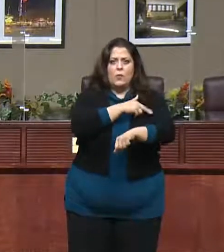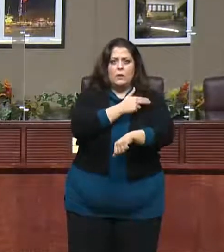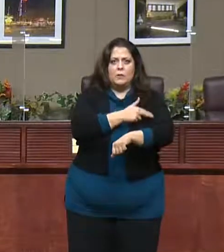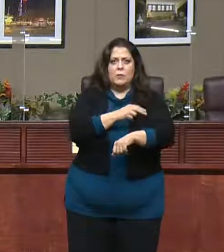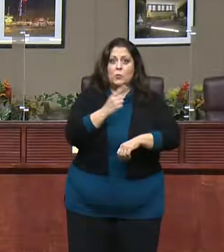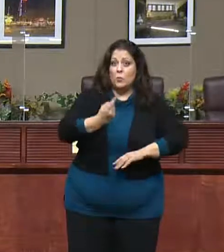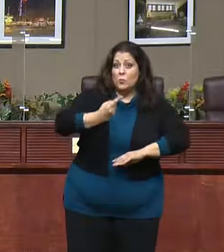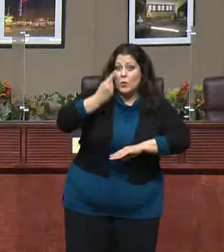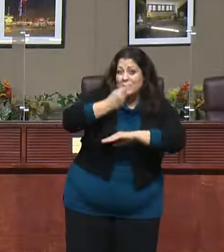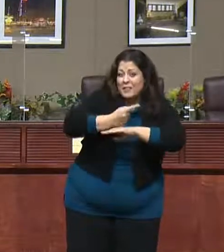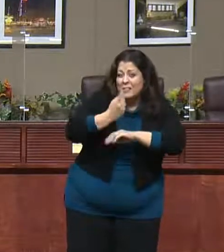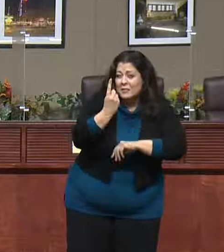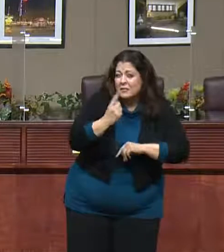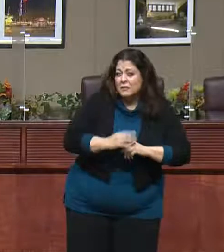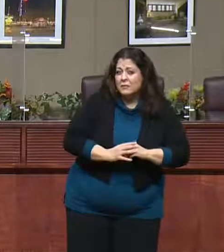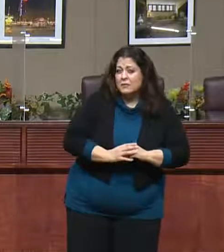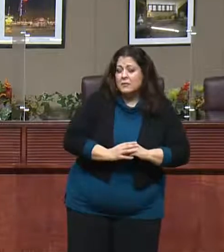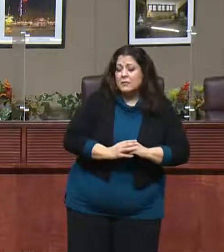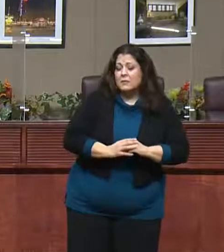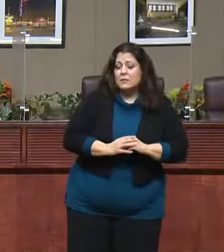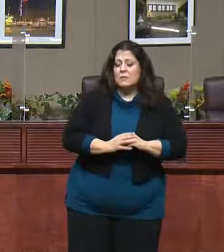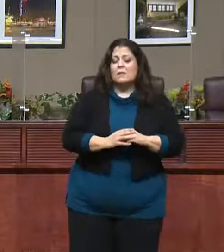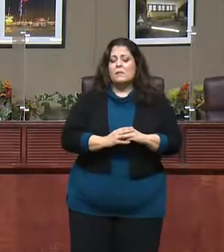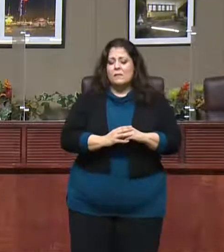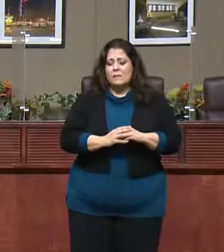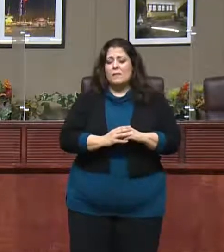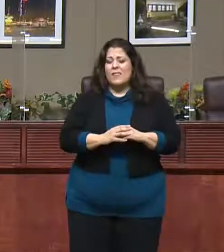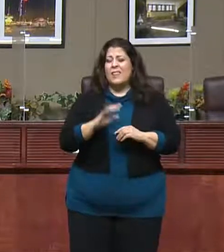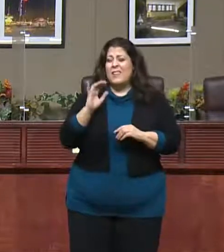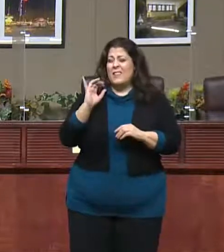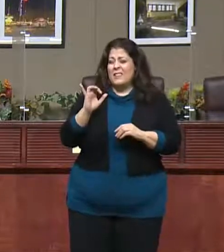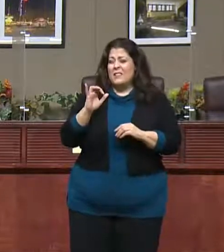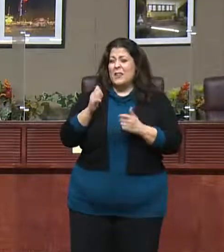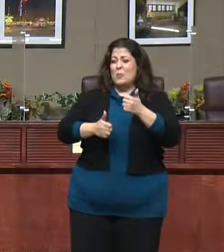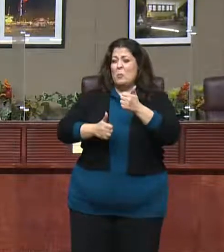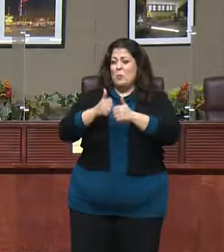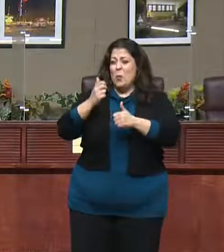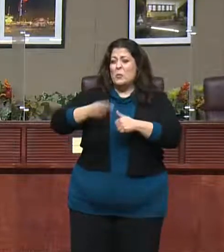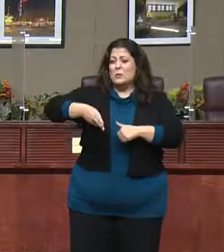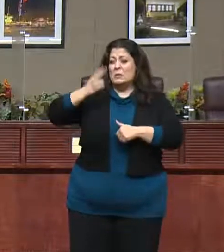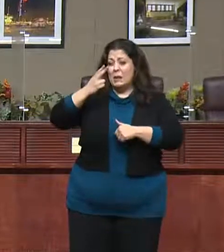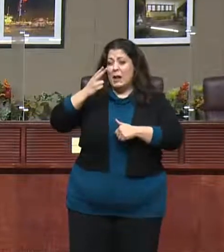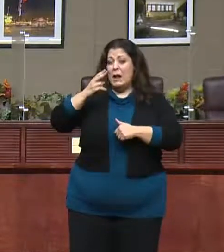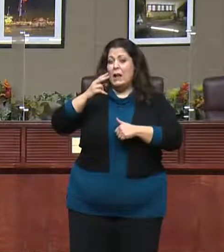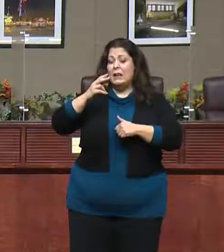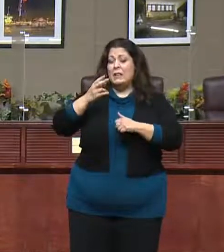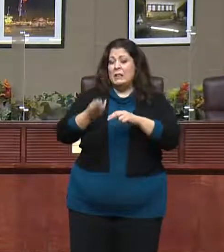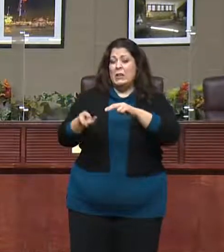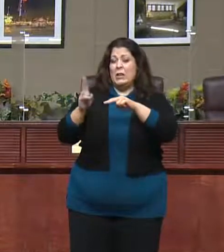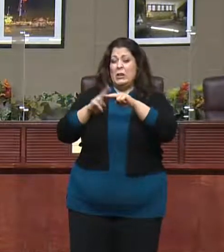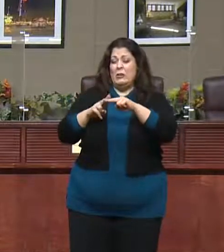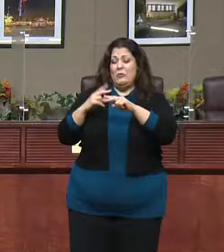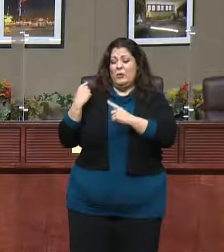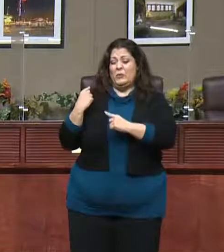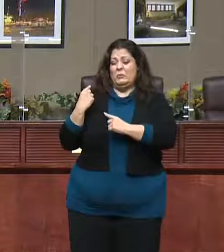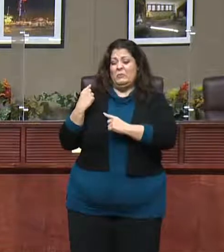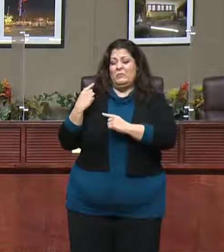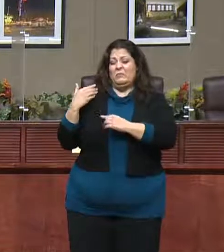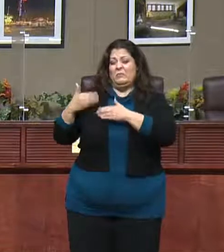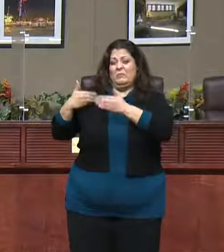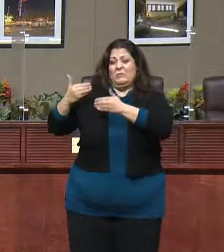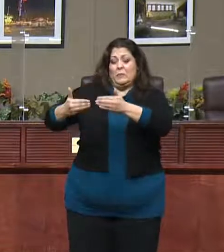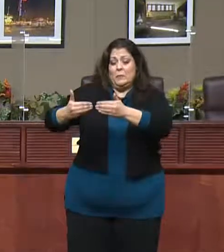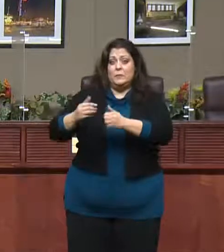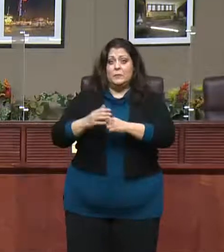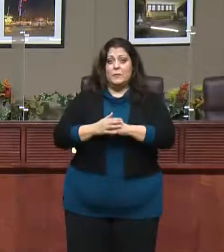increase indicates, and this is the largest increase we have seen in a few days, but every day is